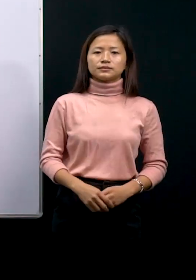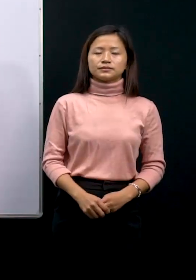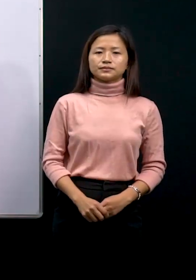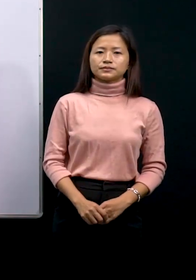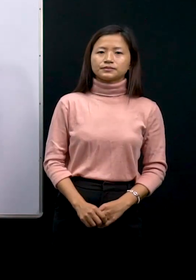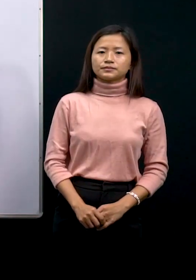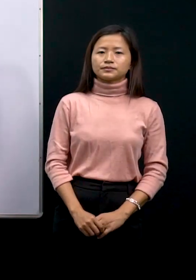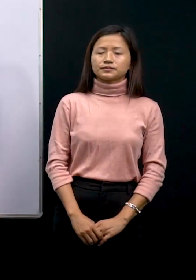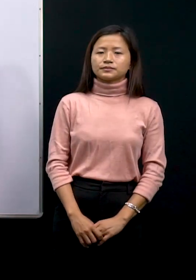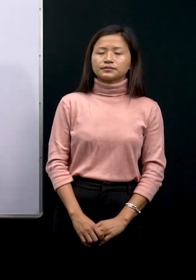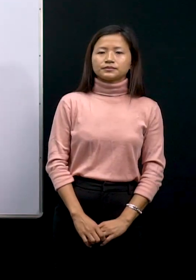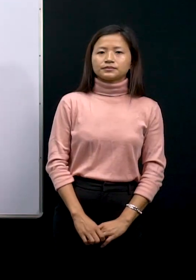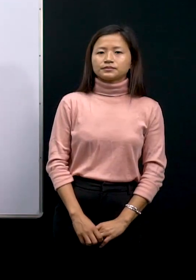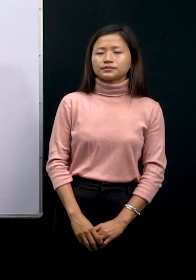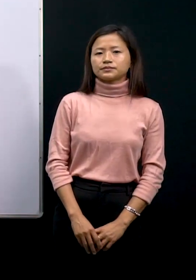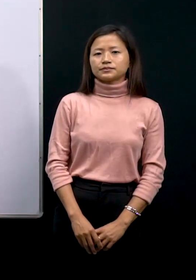No, this is A.